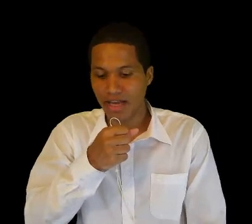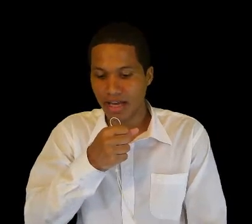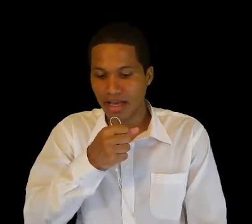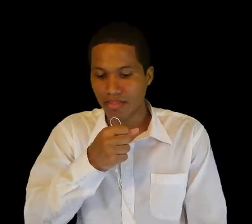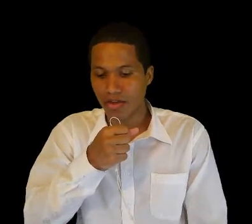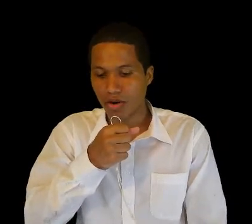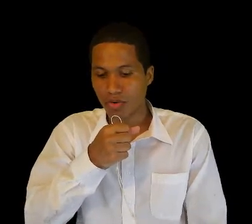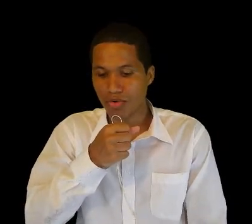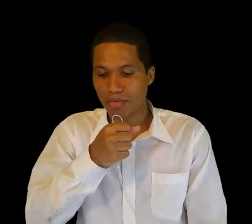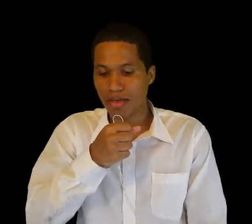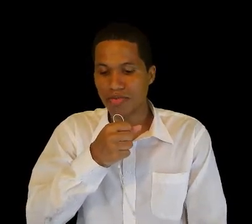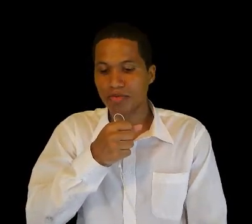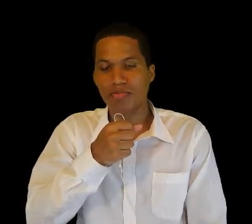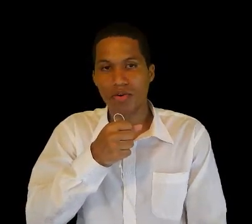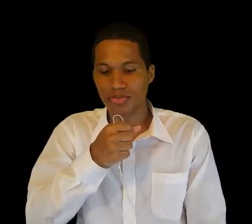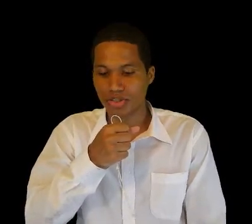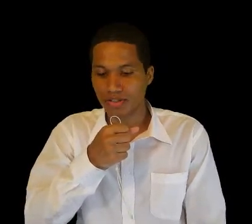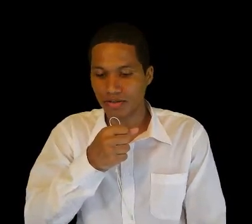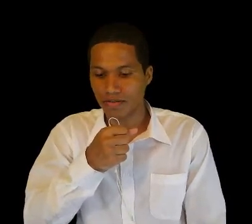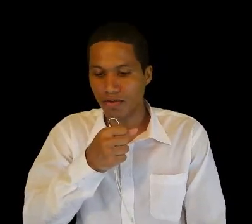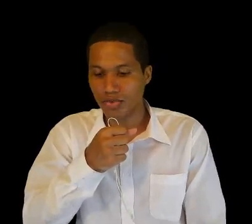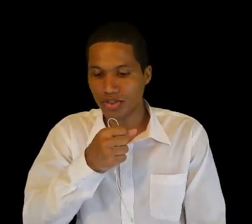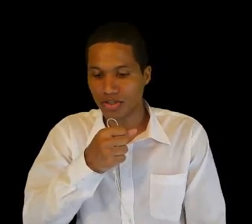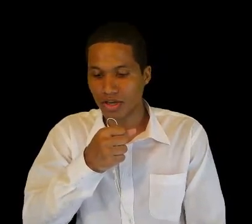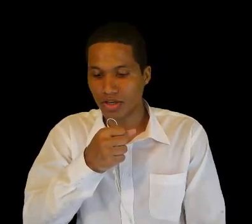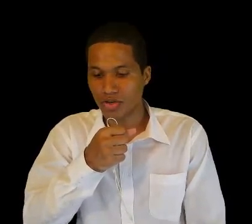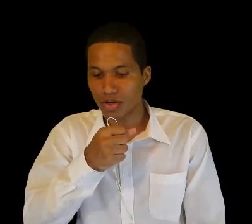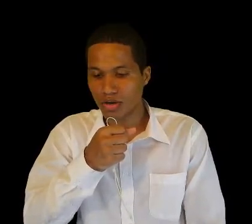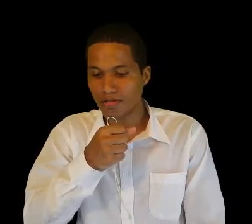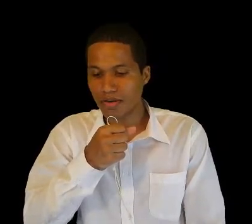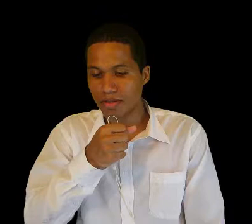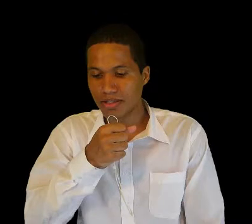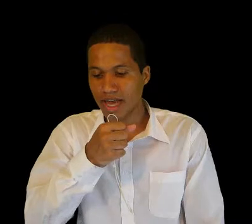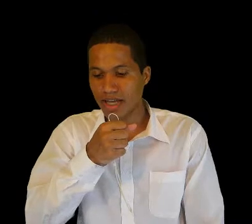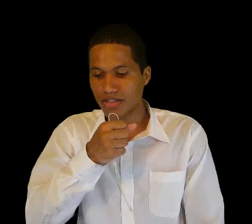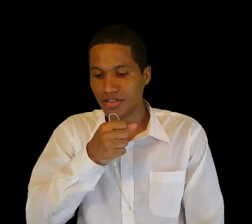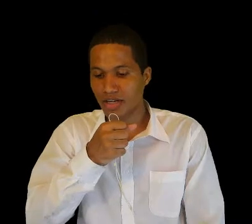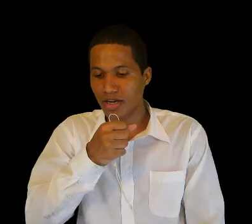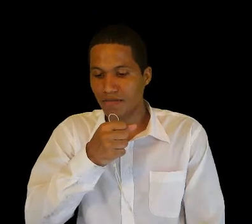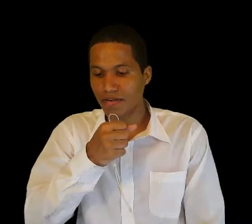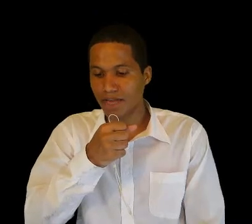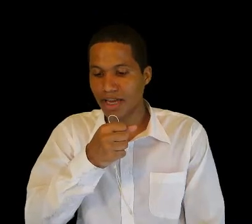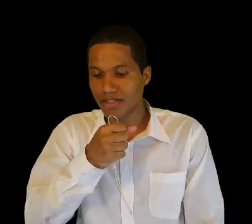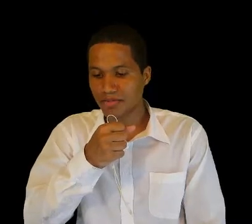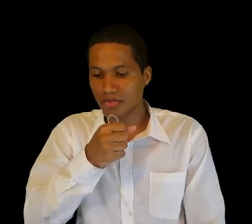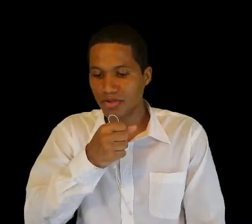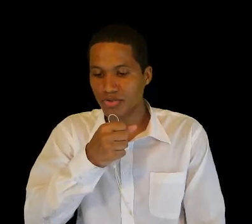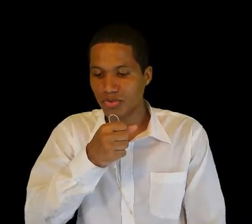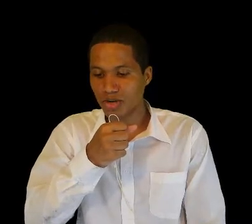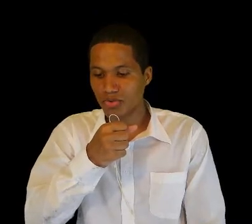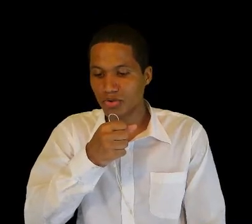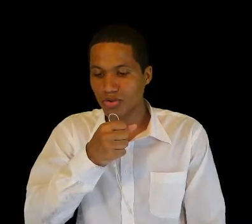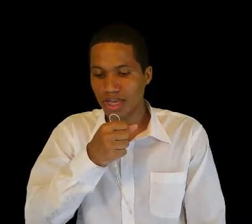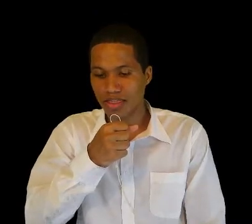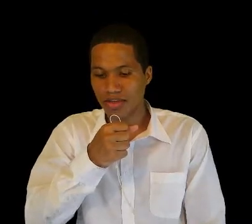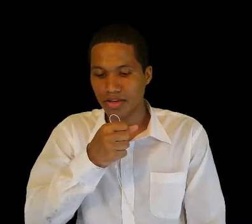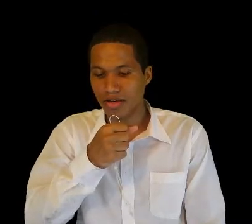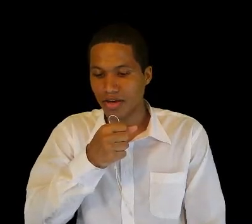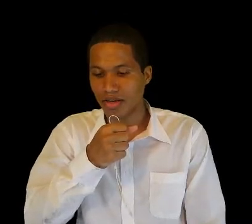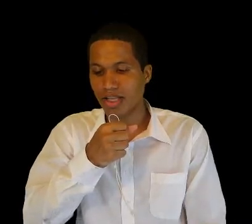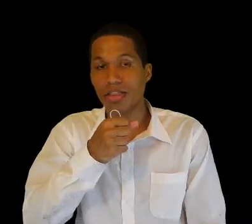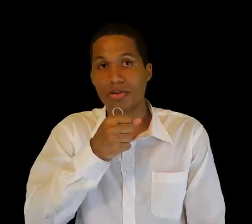skin. They go through metamorphosis. Young amphibians hatch from eggs, but do not look